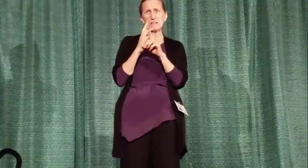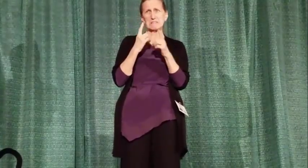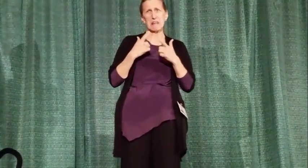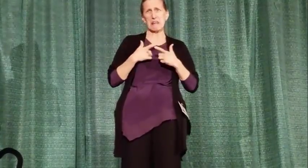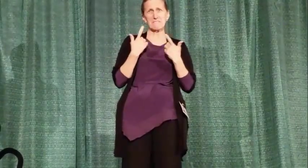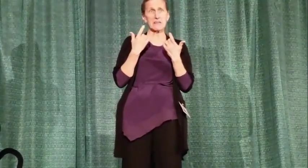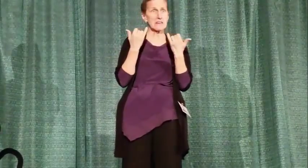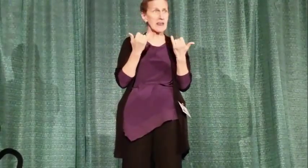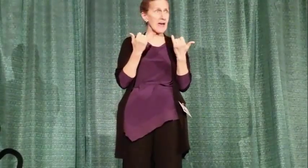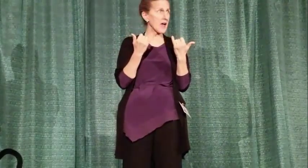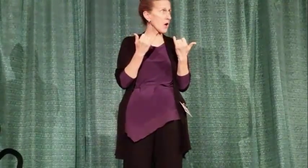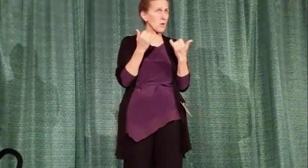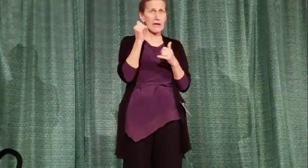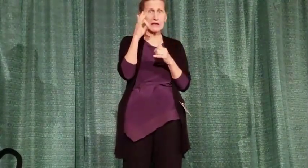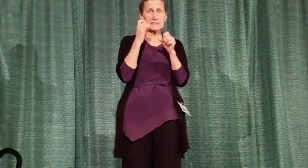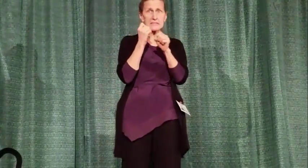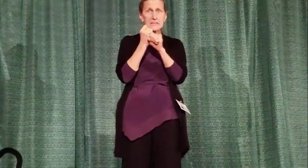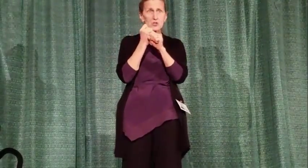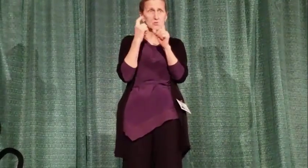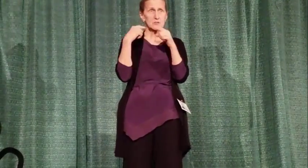is, 18 years later?